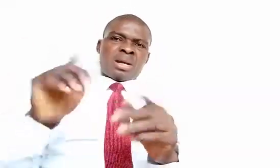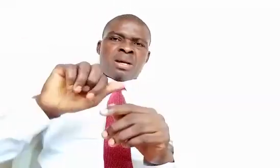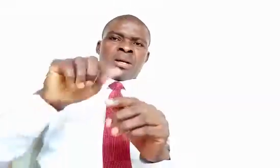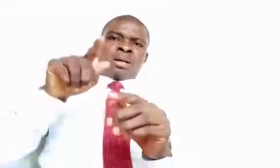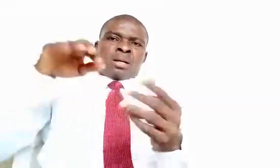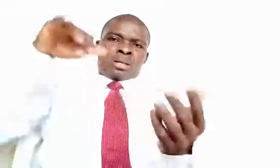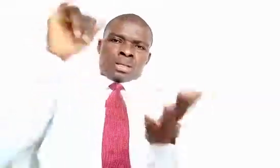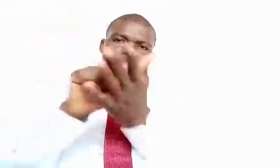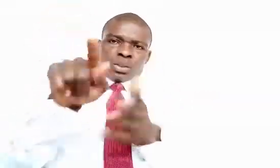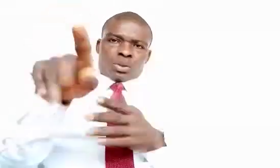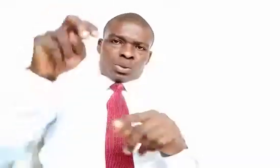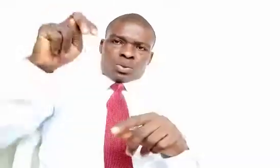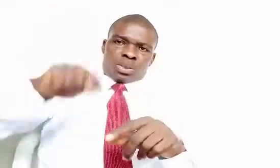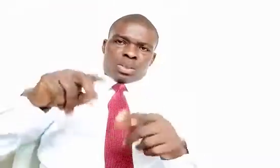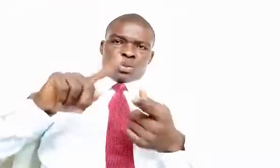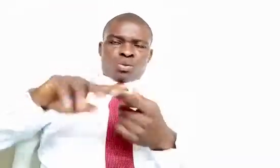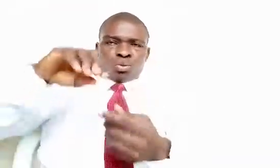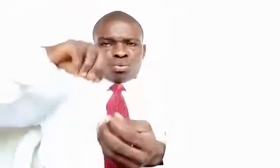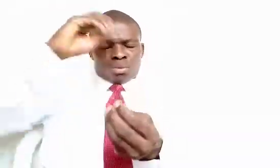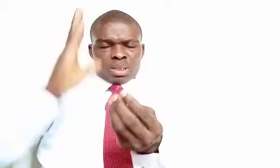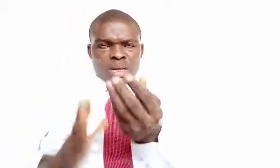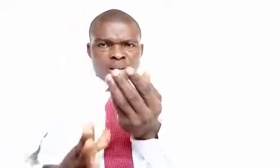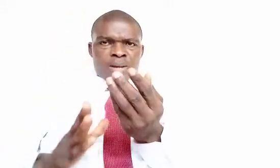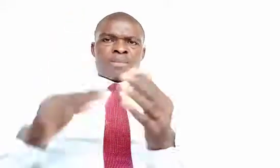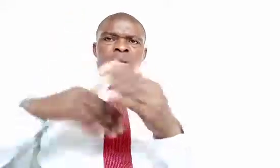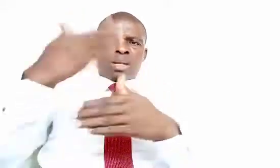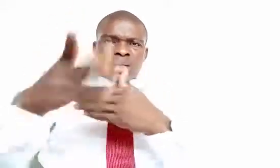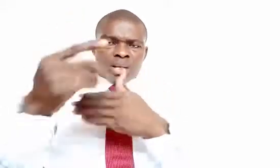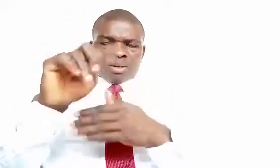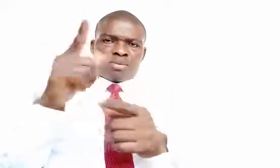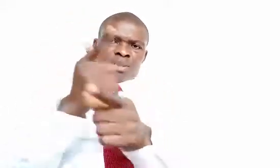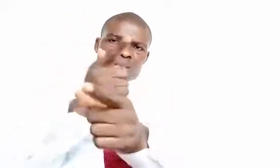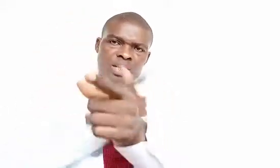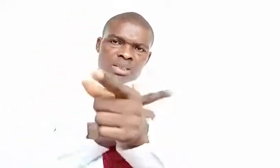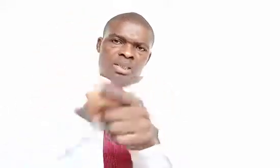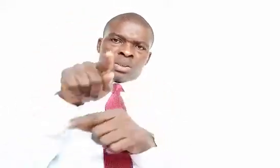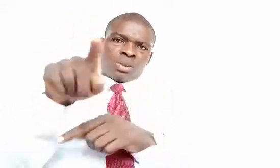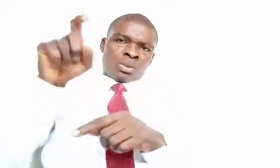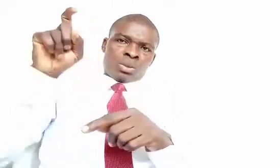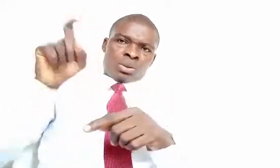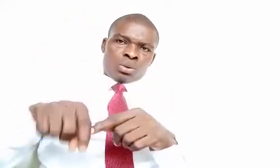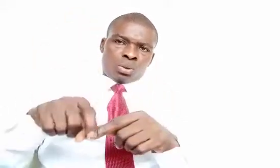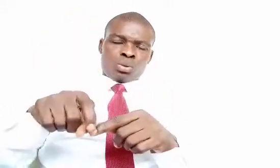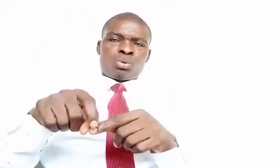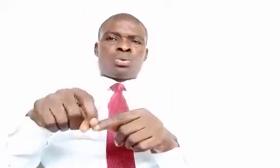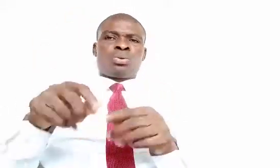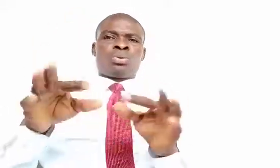manner. By the end of this lesson, students should be able to define